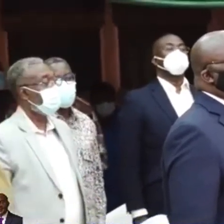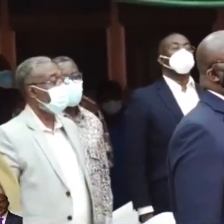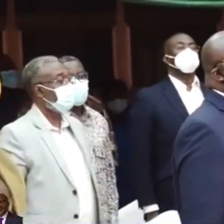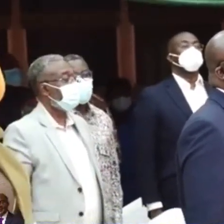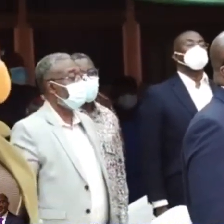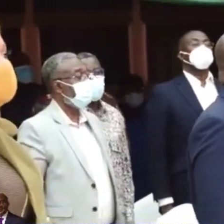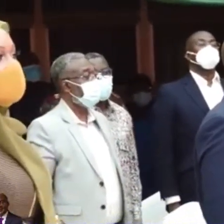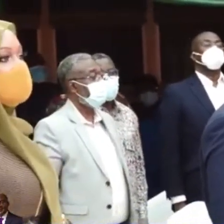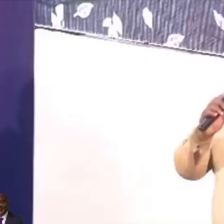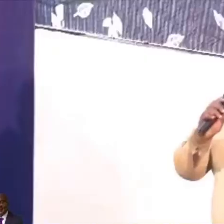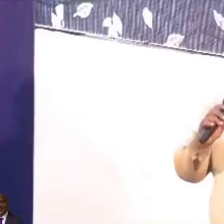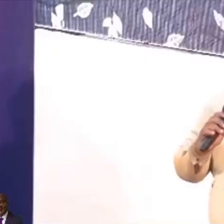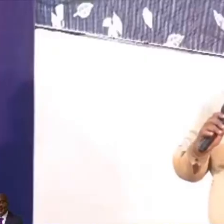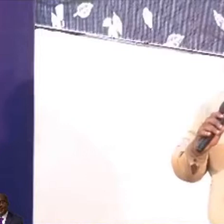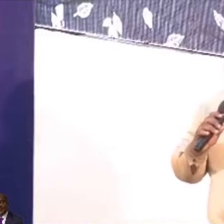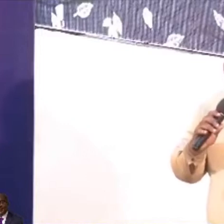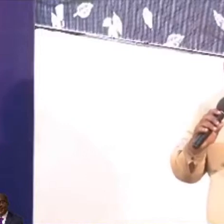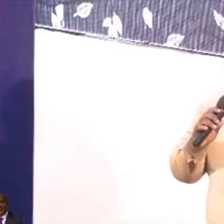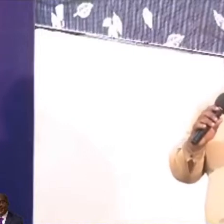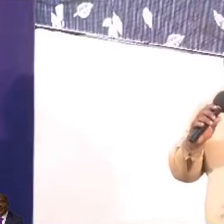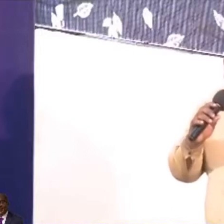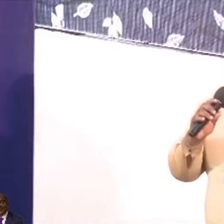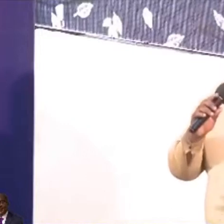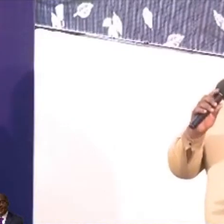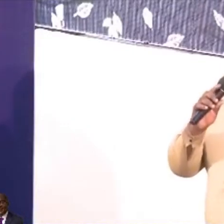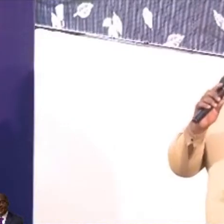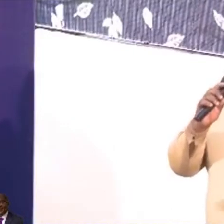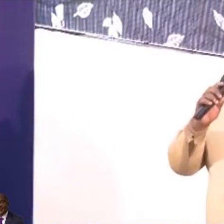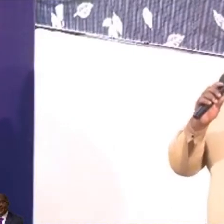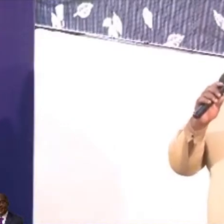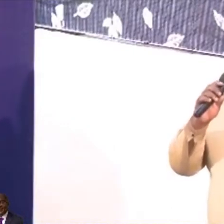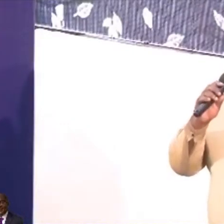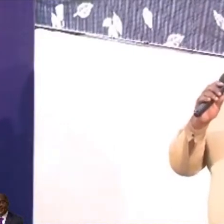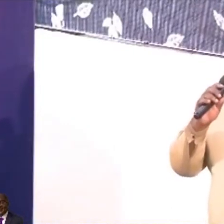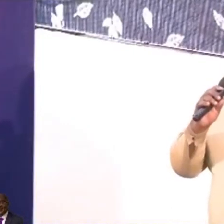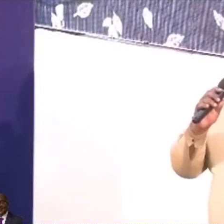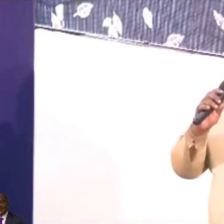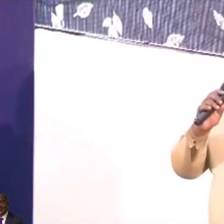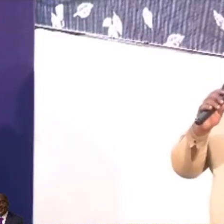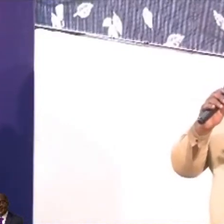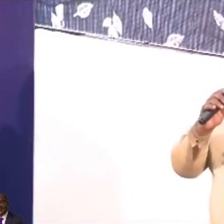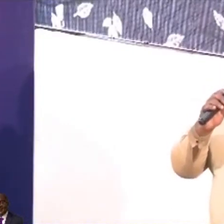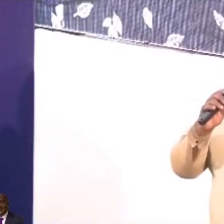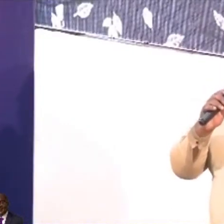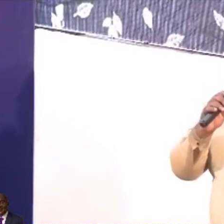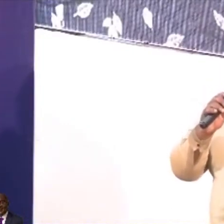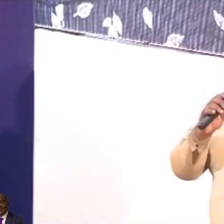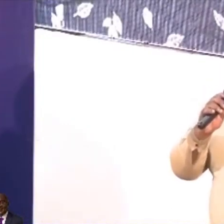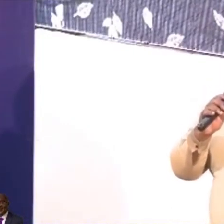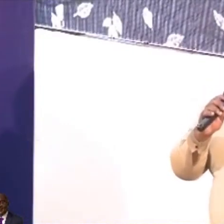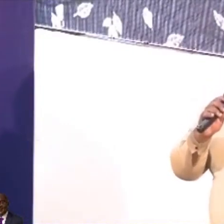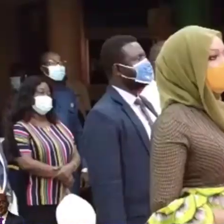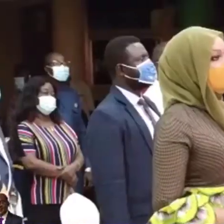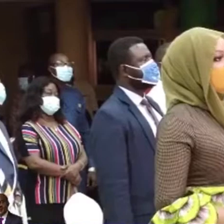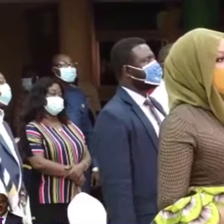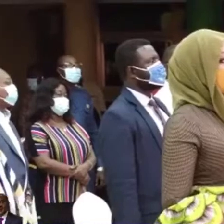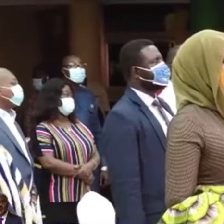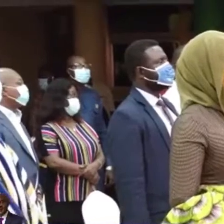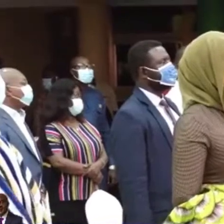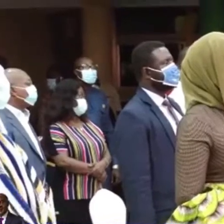mi kuminya ebrebe huti maya da sasimo dom